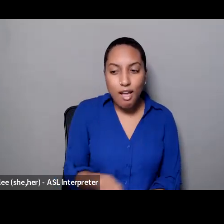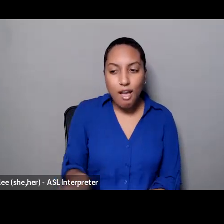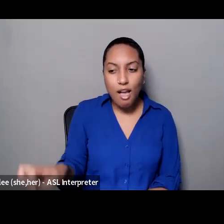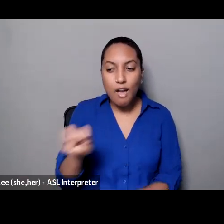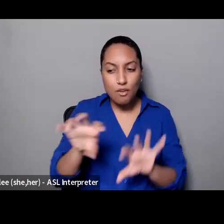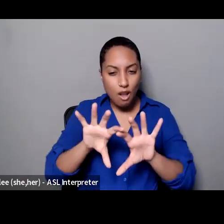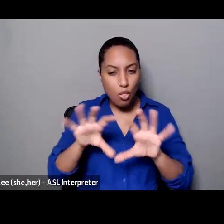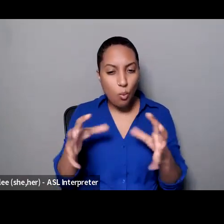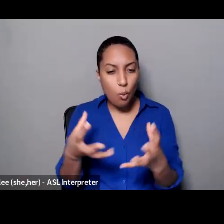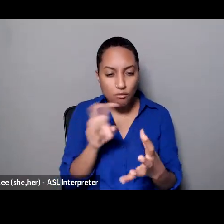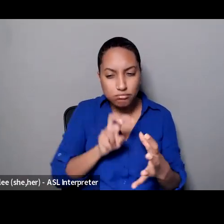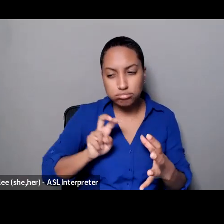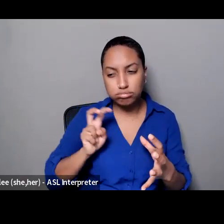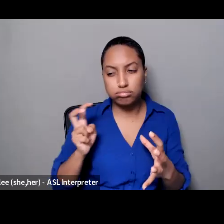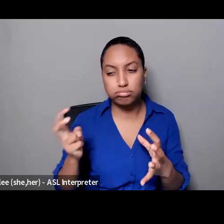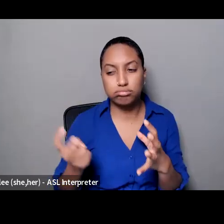it's clear